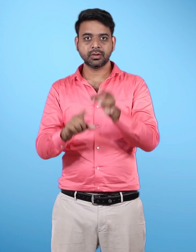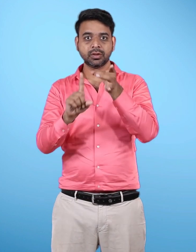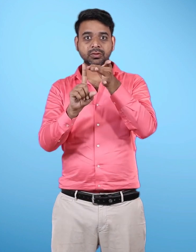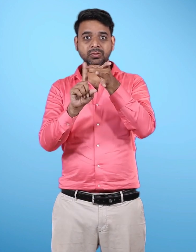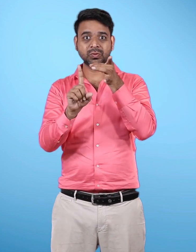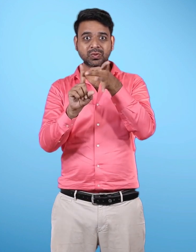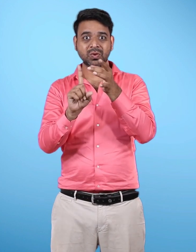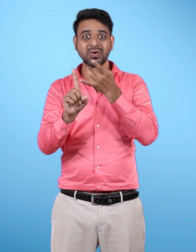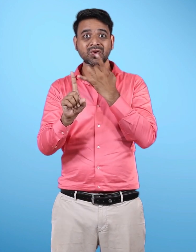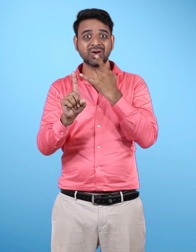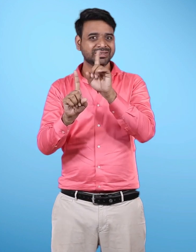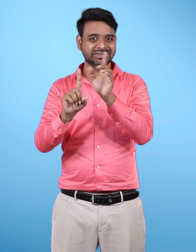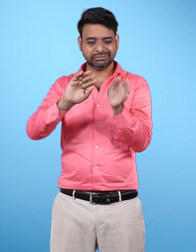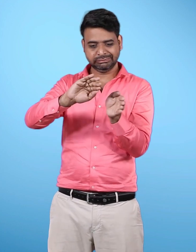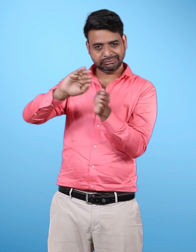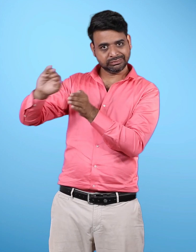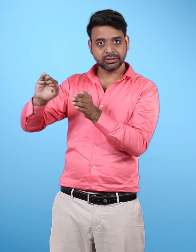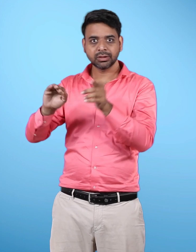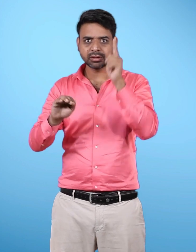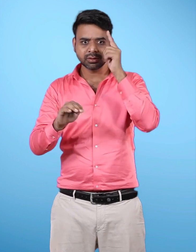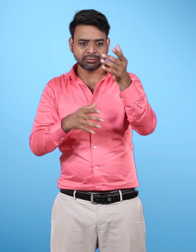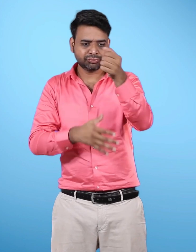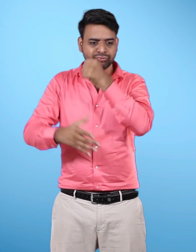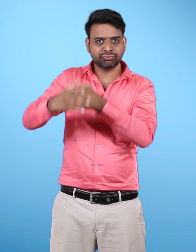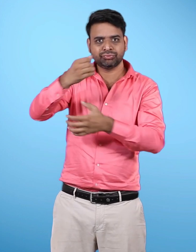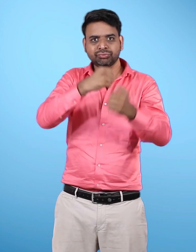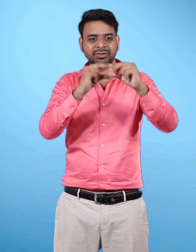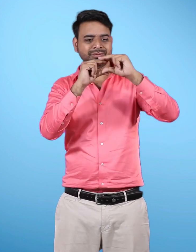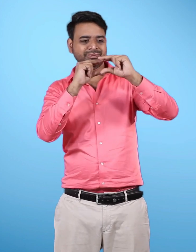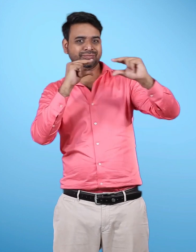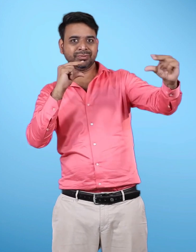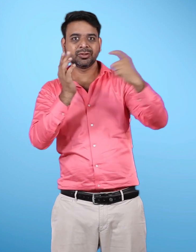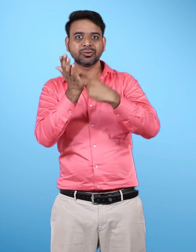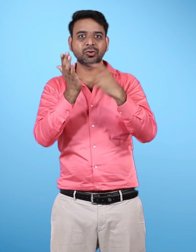Instead of metal wires, a jute string can be used to make a circuit.